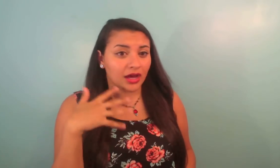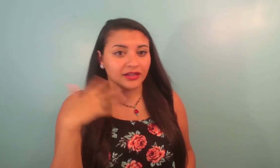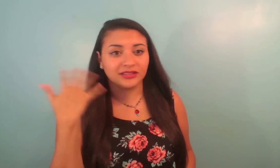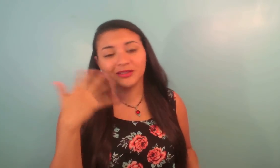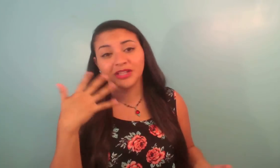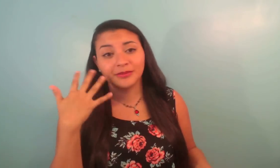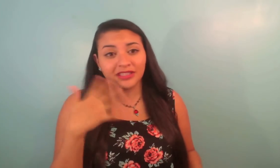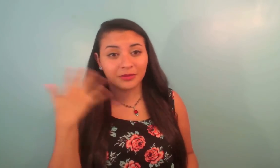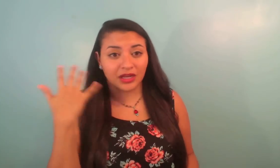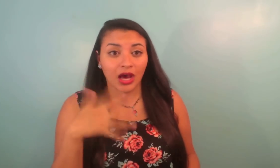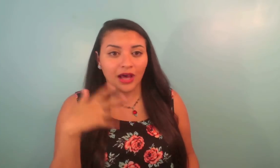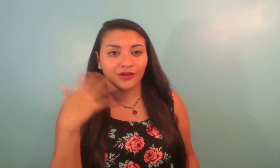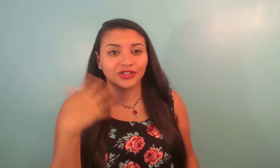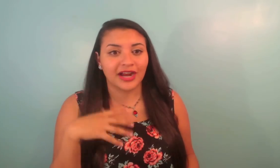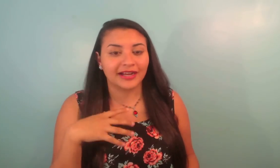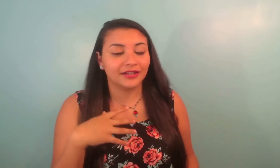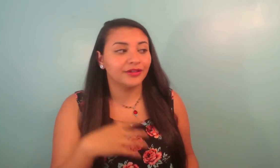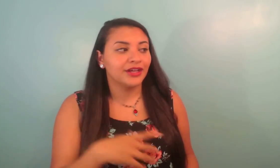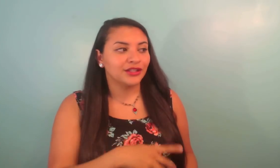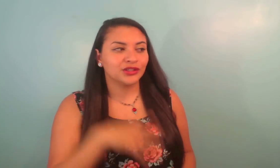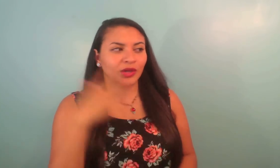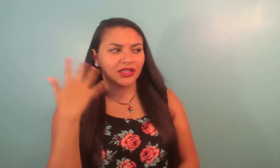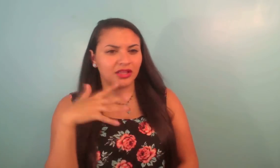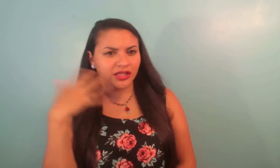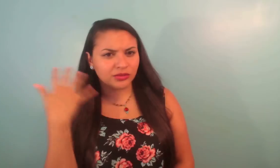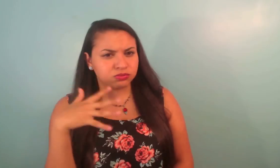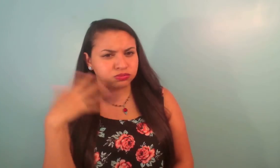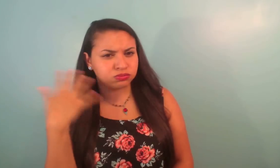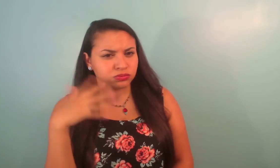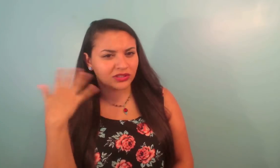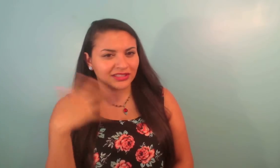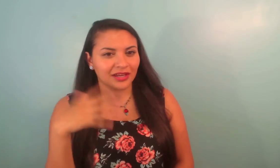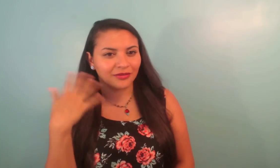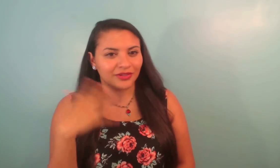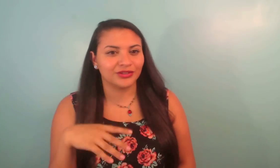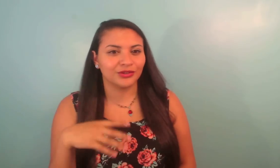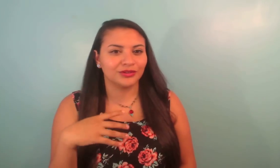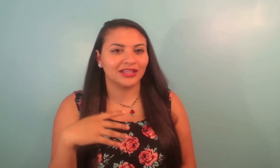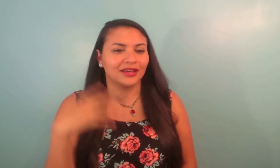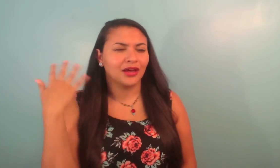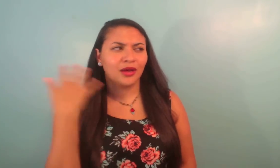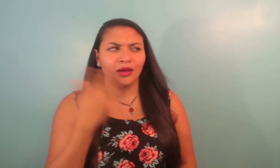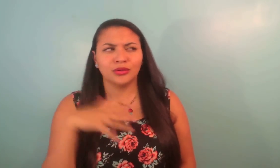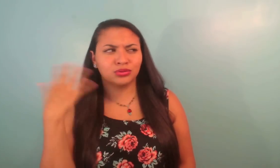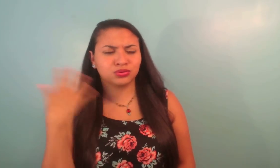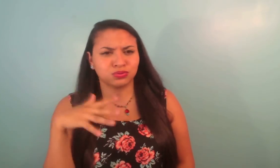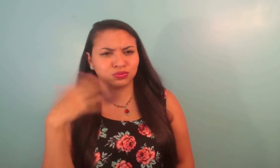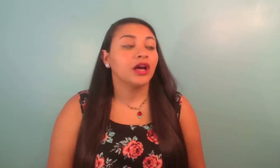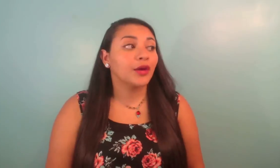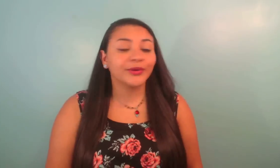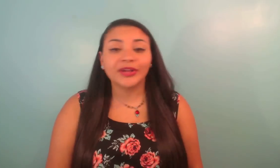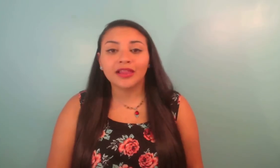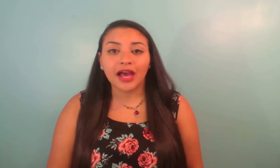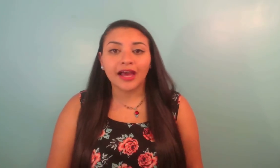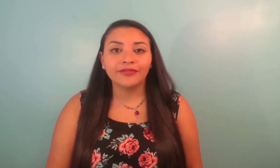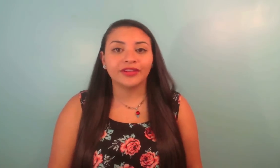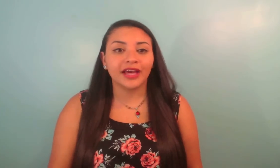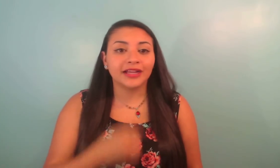And sometimes it can mean hot or attractive. So I did this with this kind of facial. It's like, I will not lie. For that, I